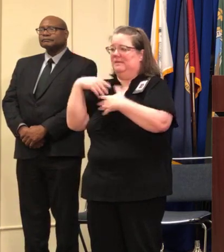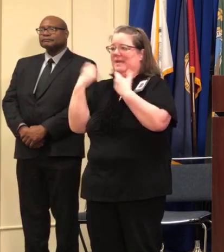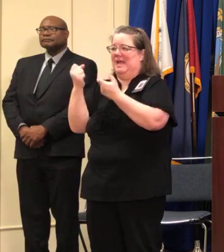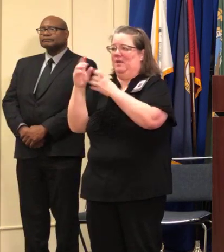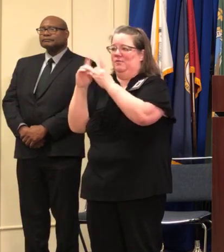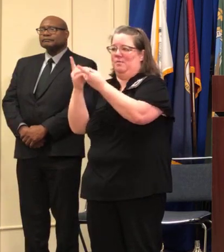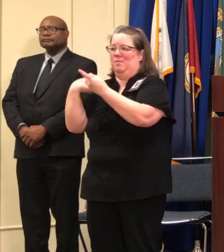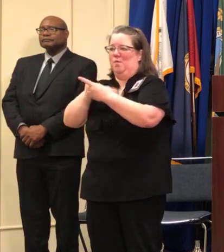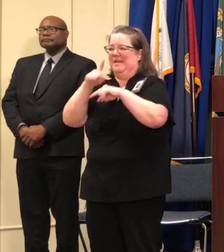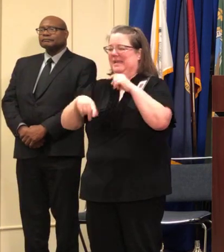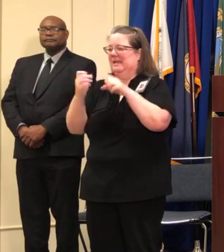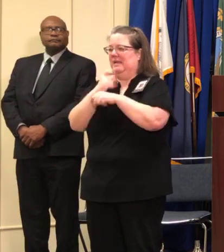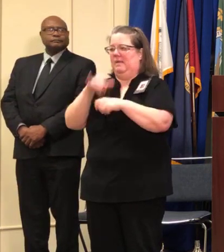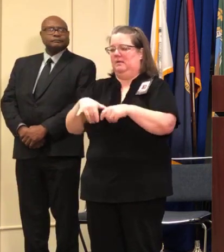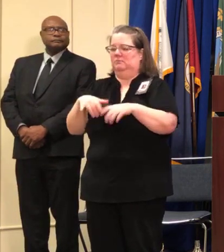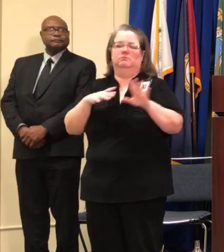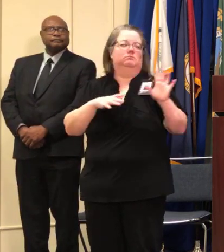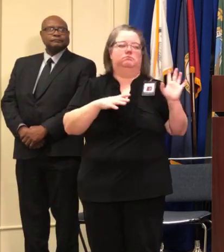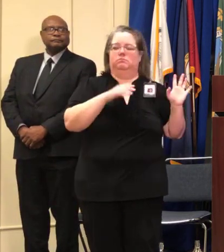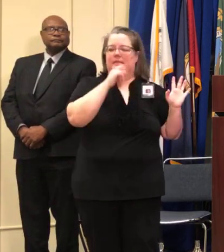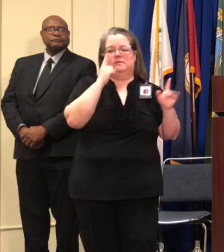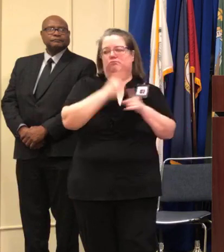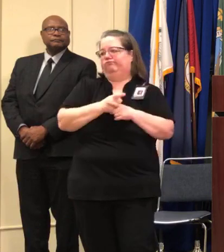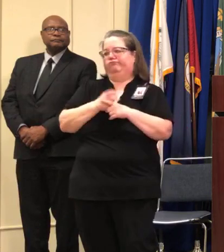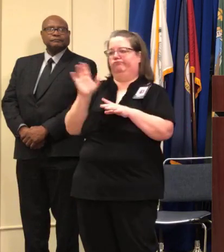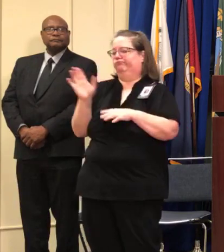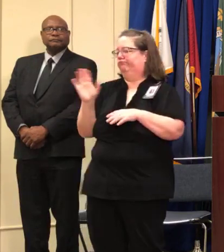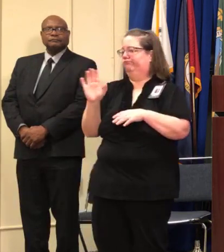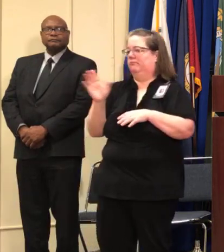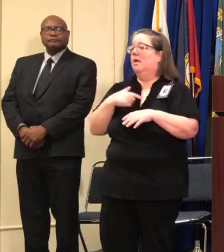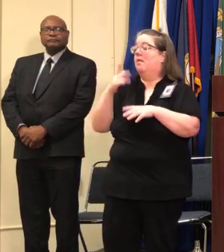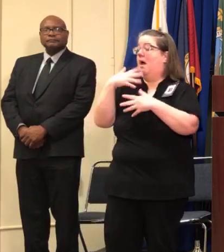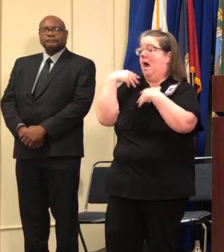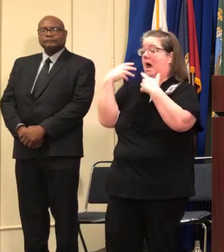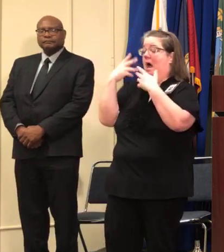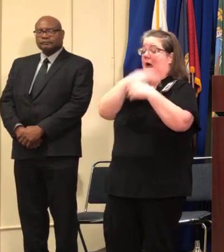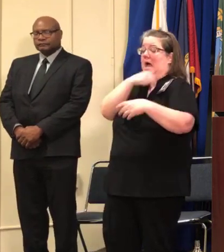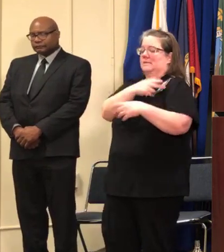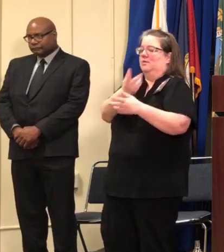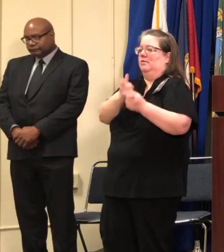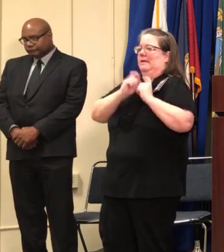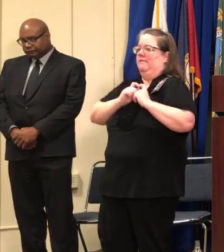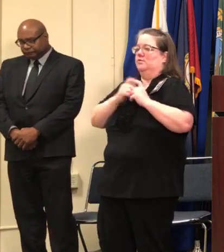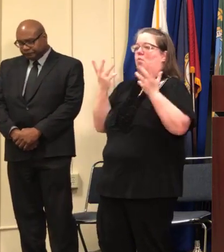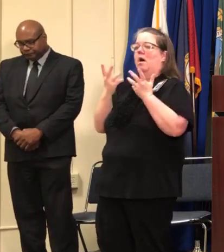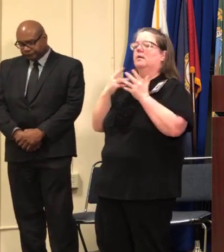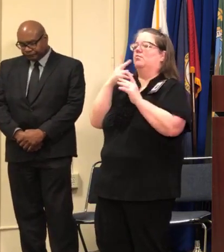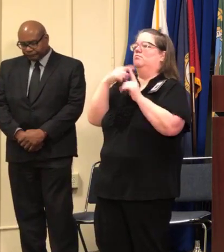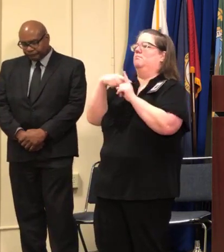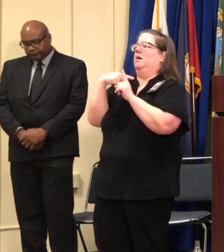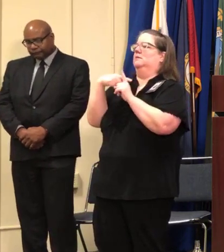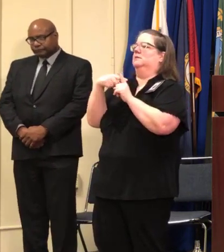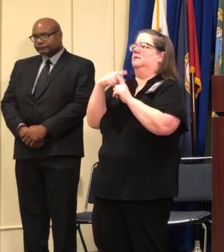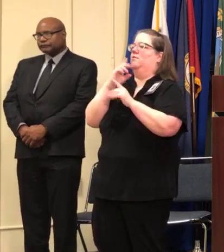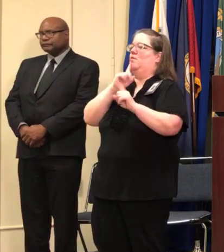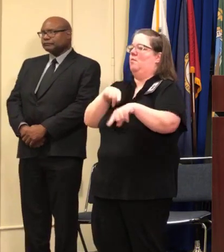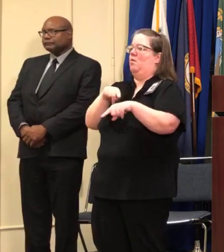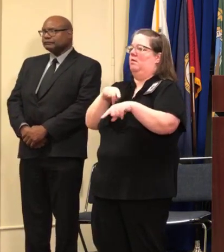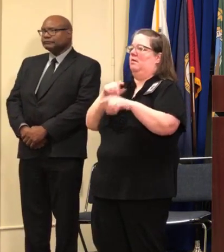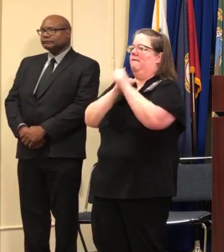can't get it. So that's not accurate. What the hospitals give us are their positive reports, only consistent with state